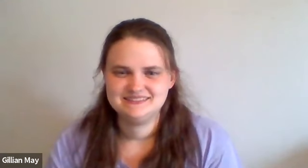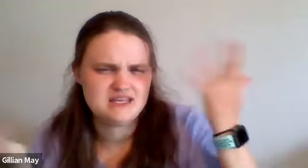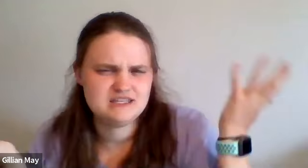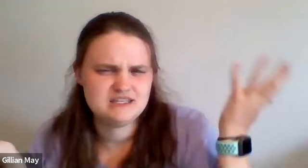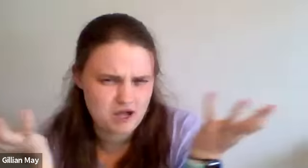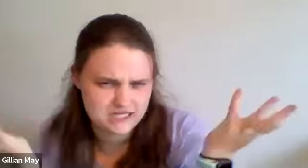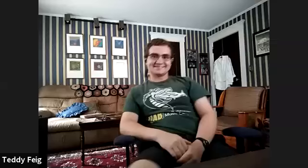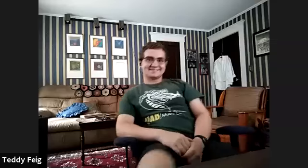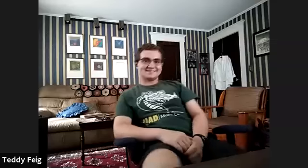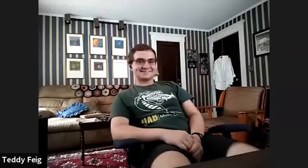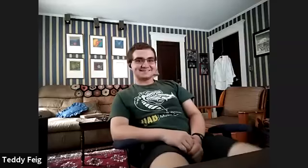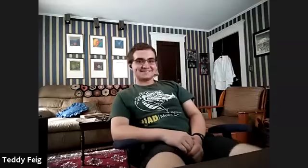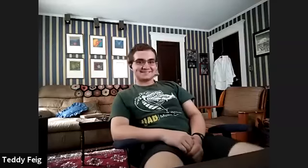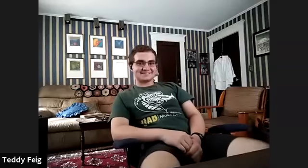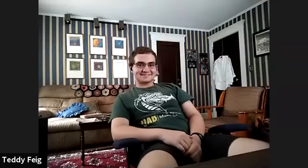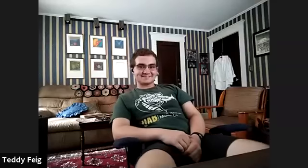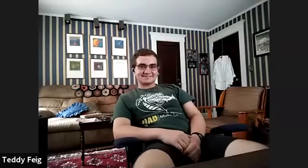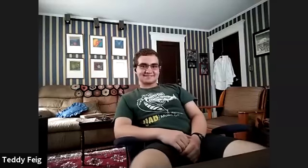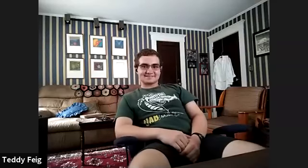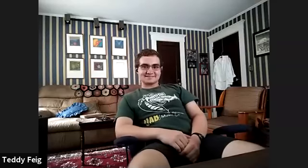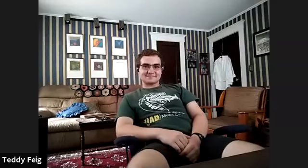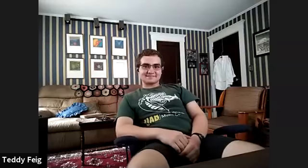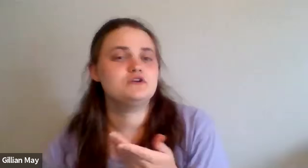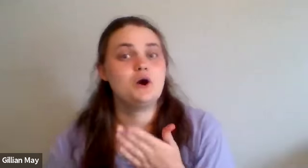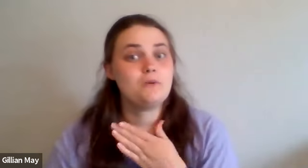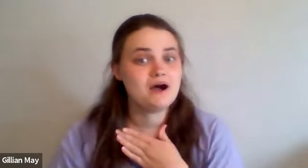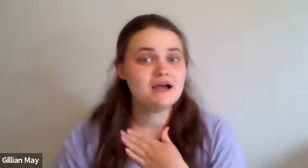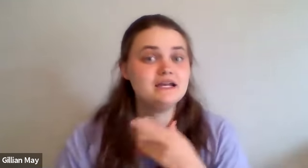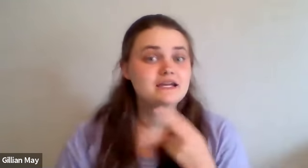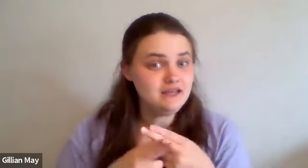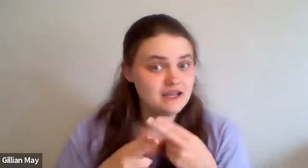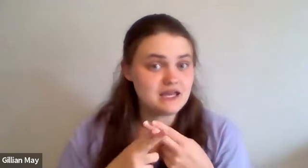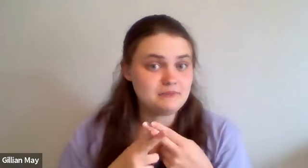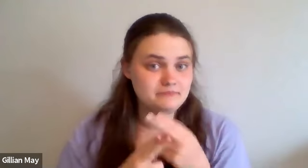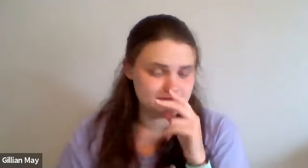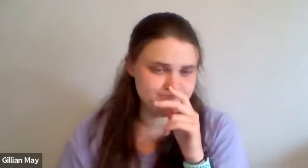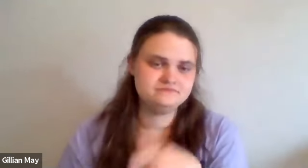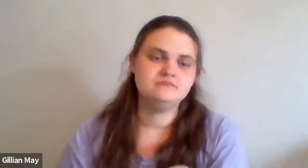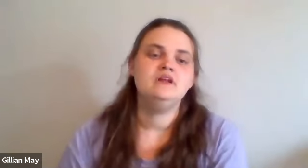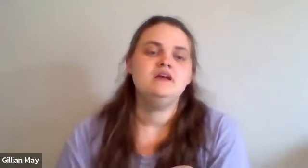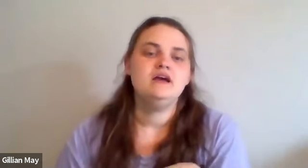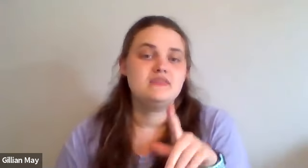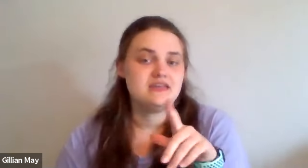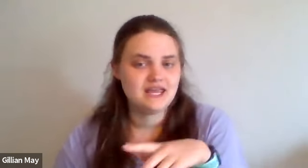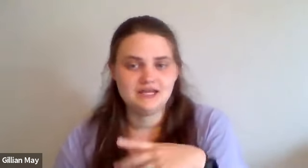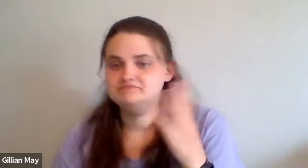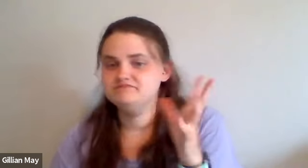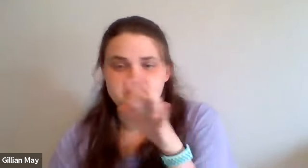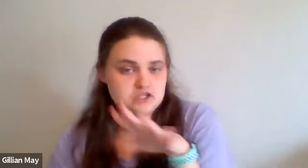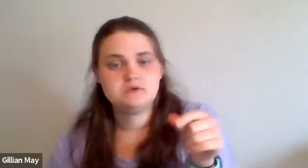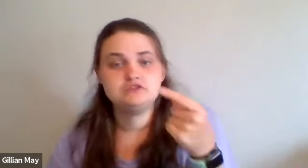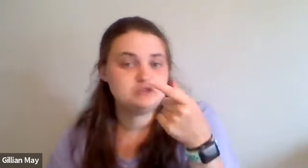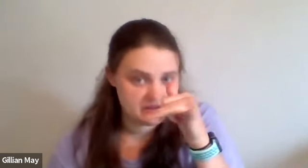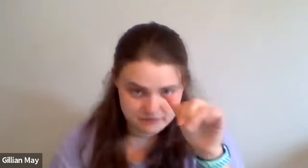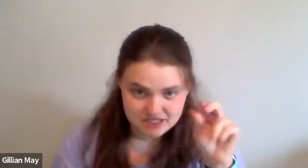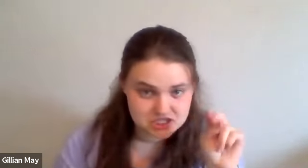So I'm saying your name is what? And then you can either go my name and then fingerspell. So like for me,